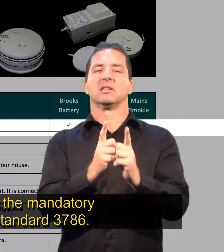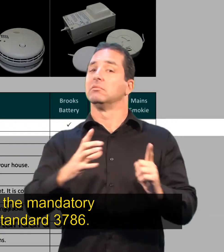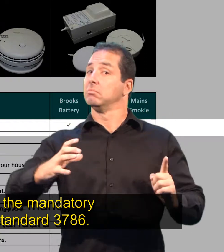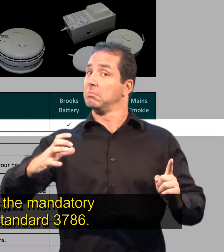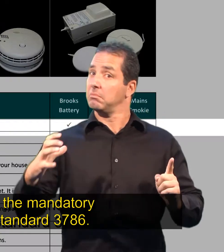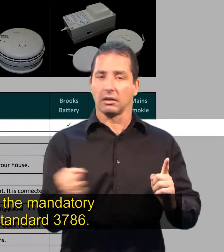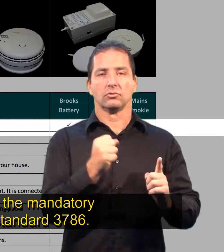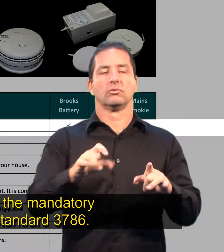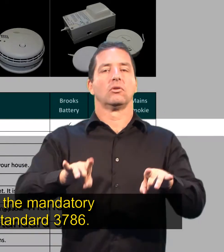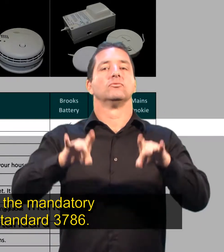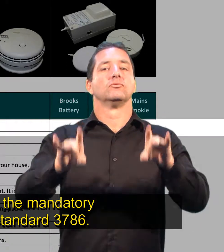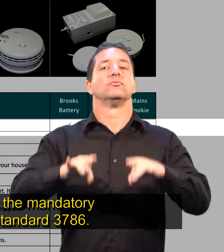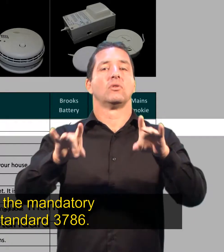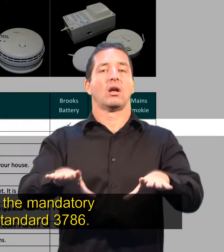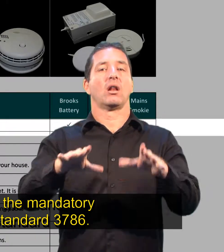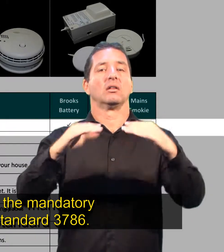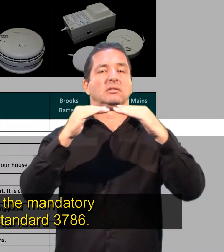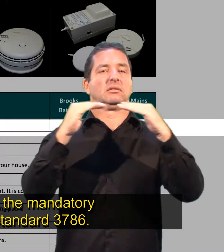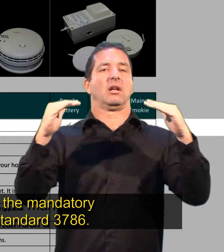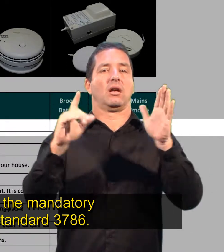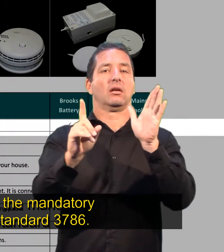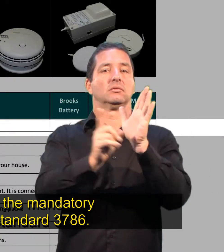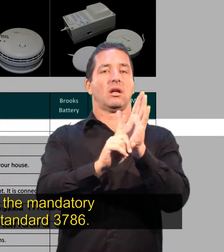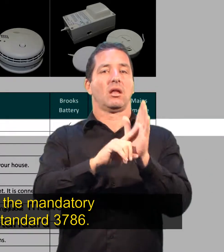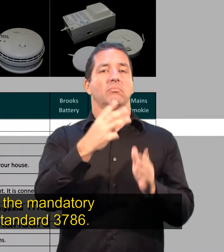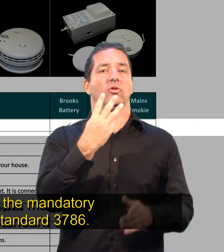Alarm meets the mandatory Australian standard